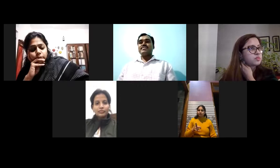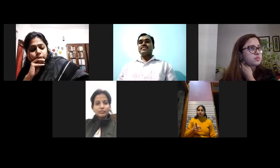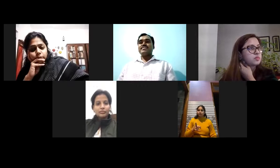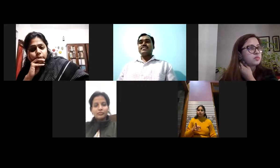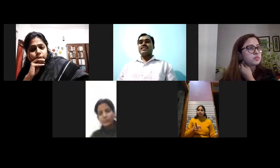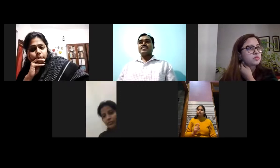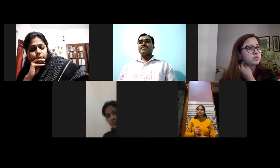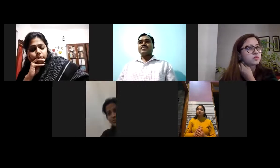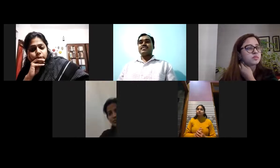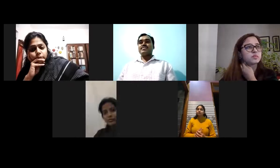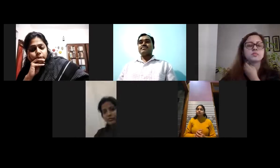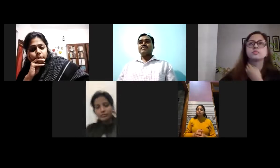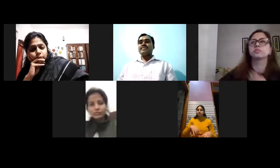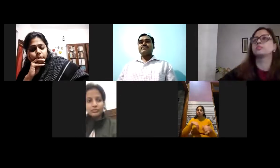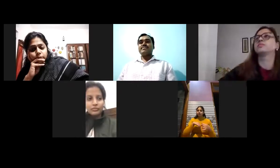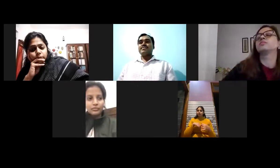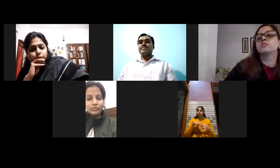have